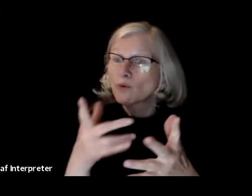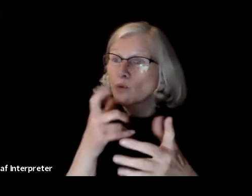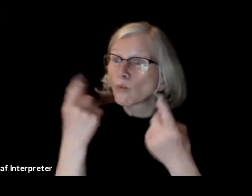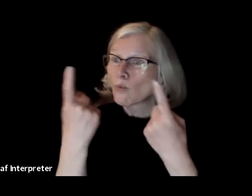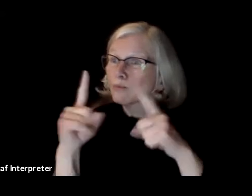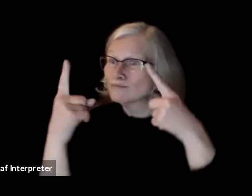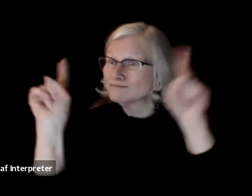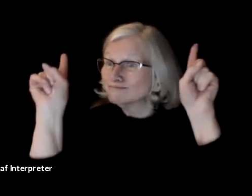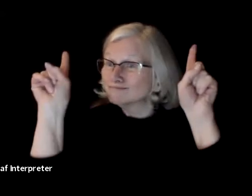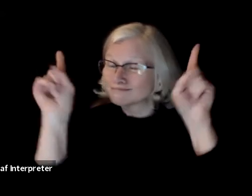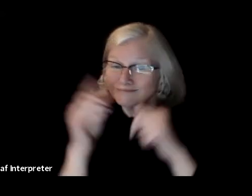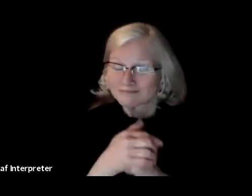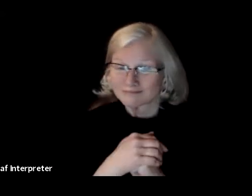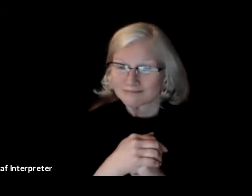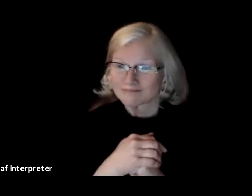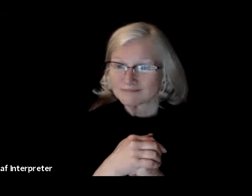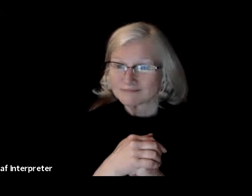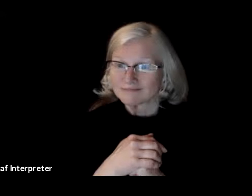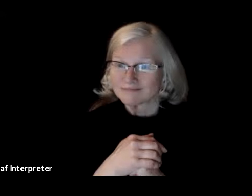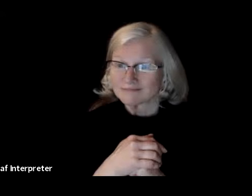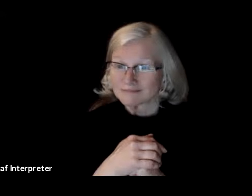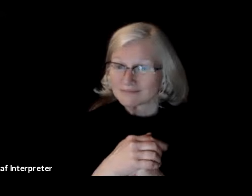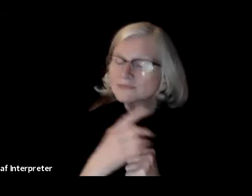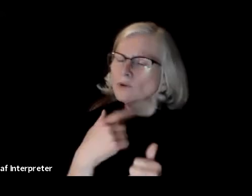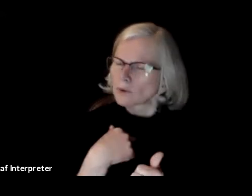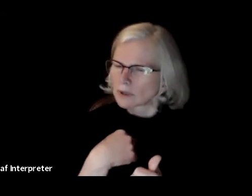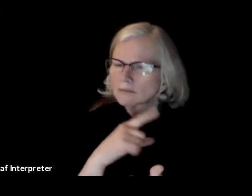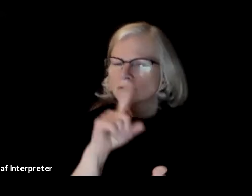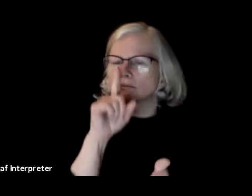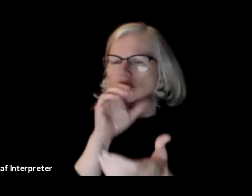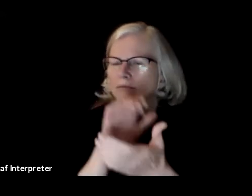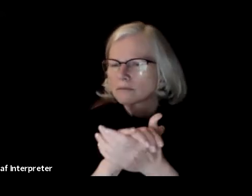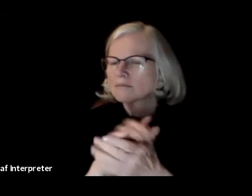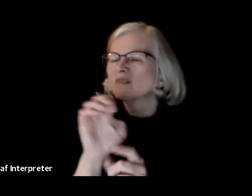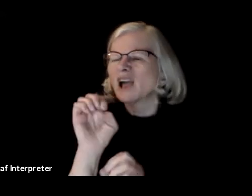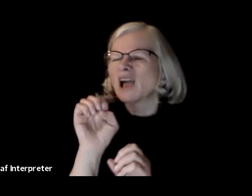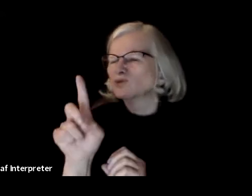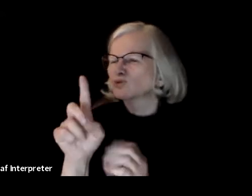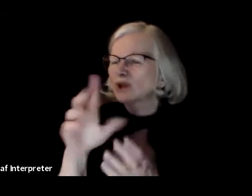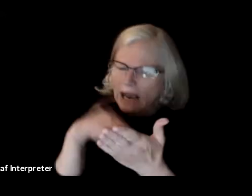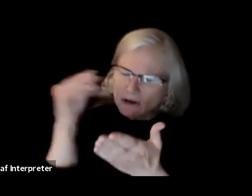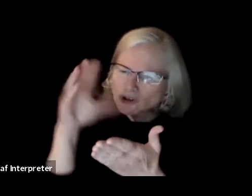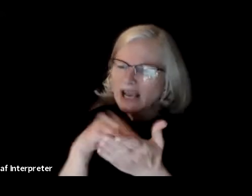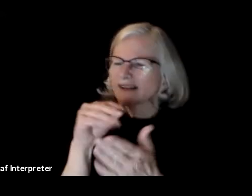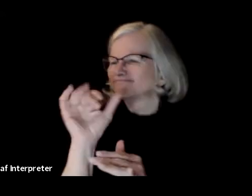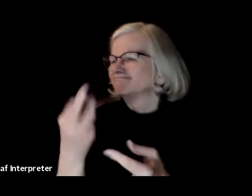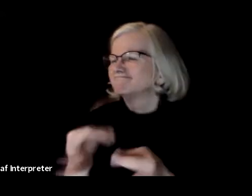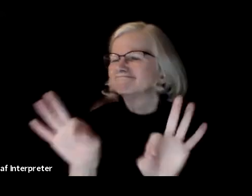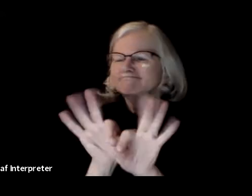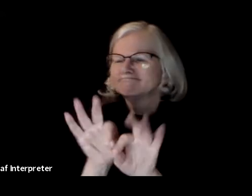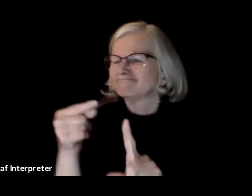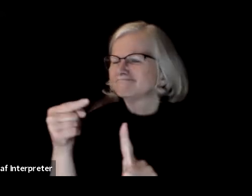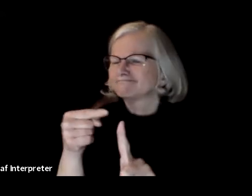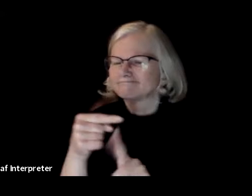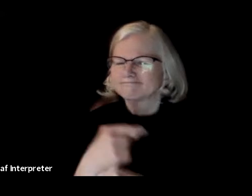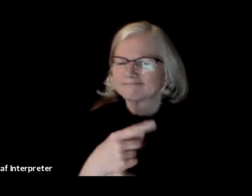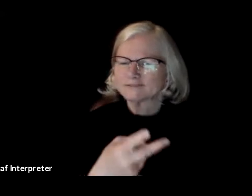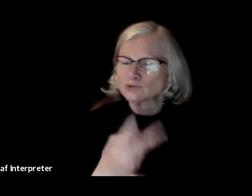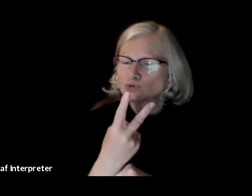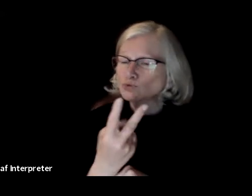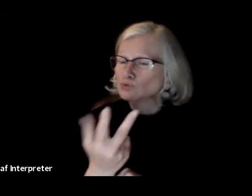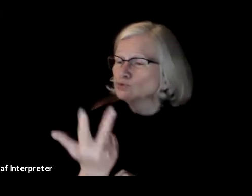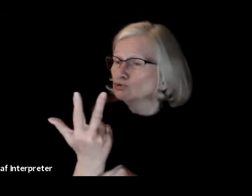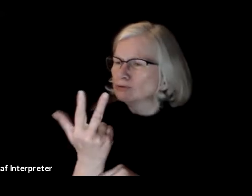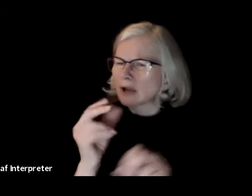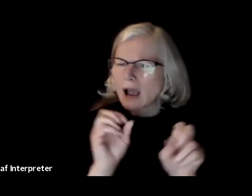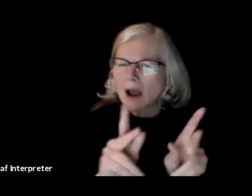working. So for each subsequent clinic, Lynn mentioned that we have 2 and 3 clinics. For each clinic we have seen greater uptake